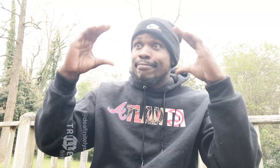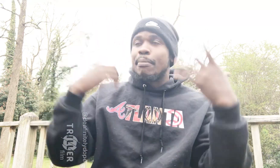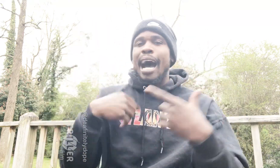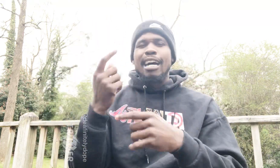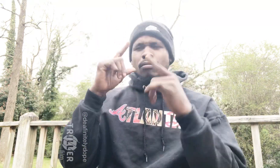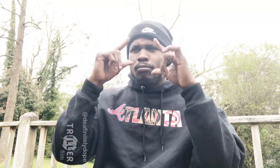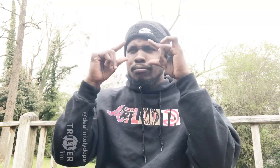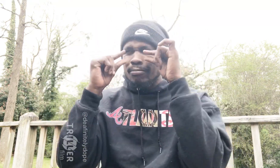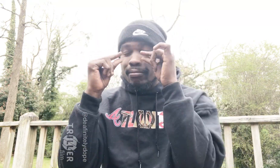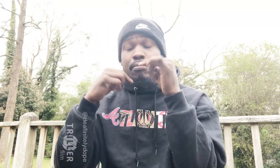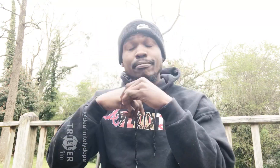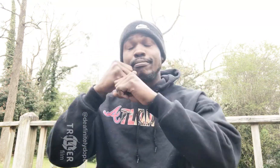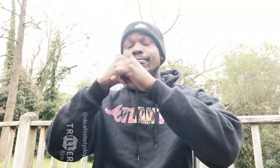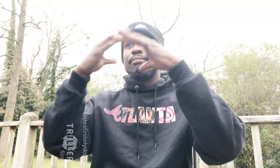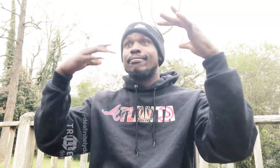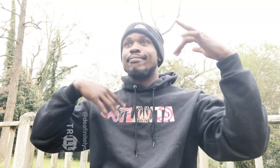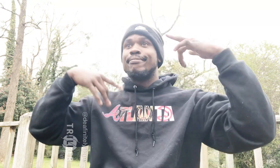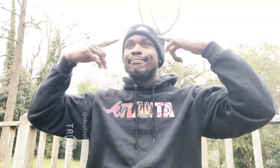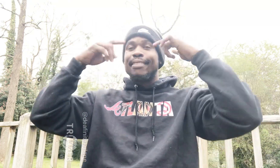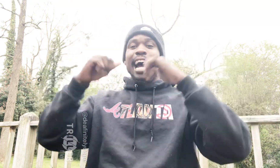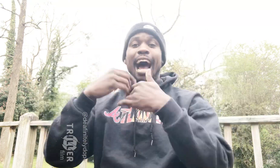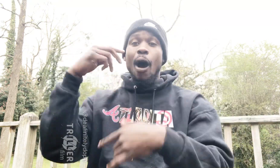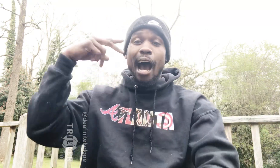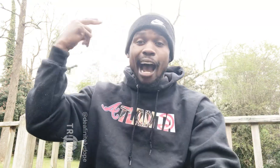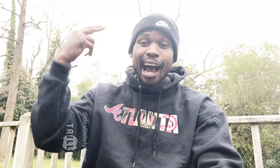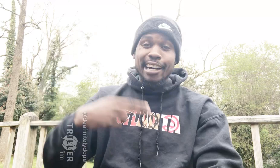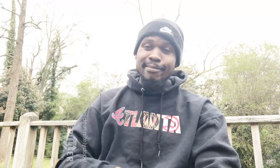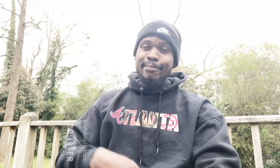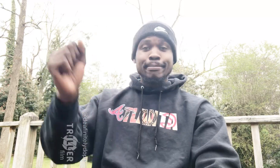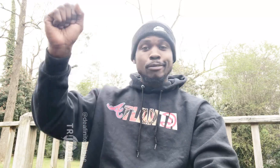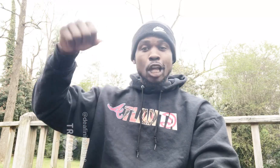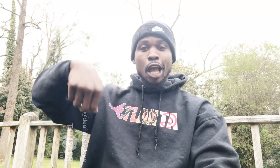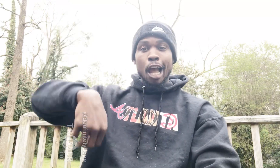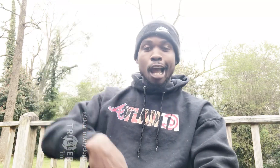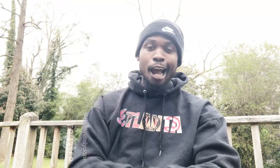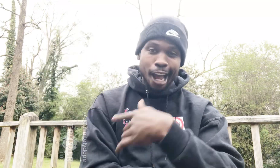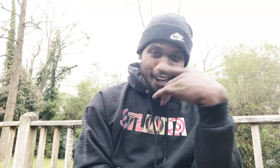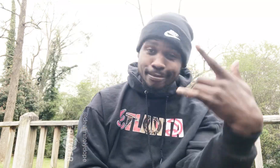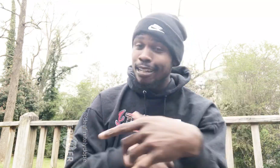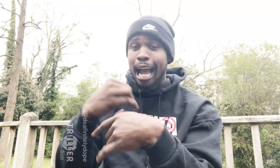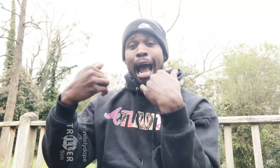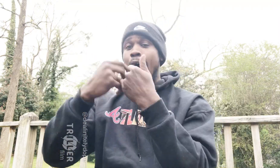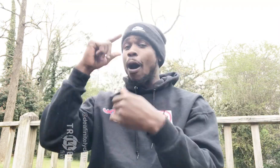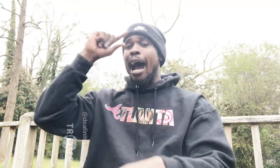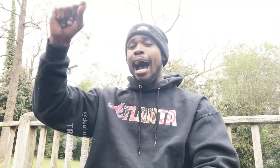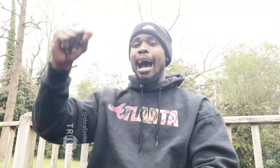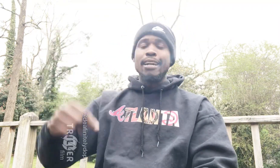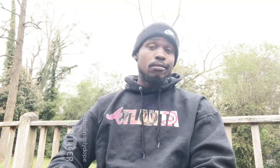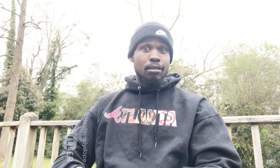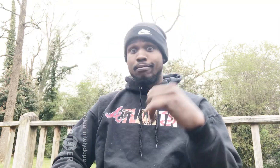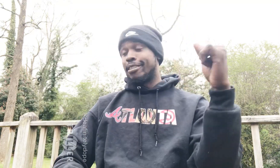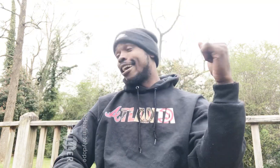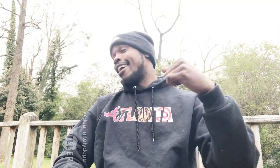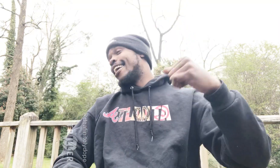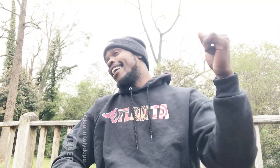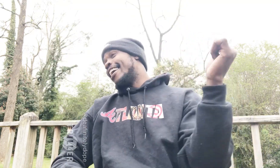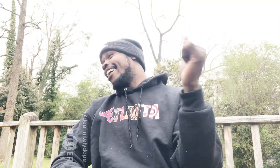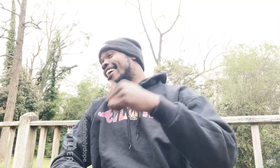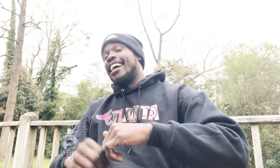eyes get shut, but I open my mind. How high? Yeah. How high? Yeah.